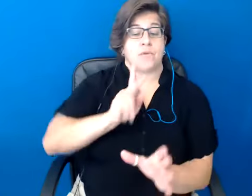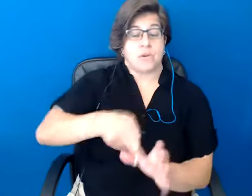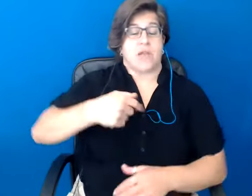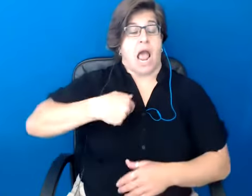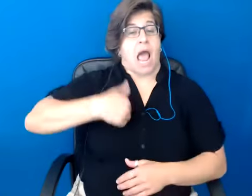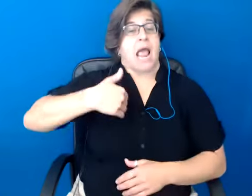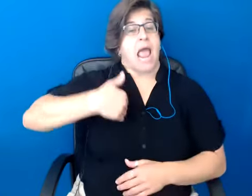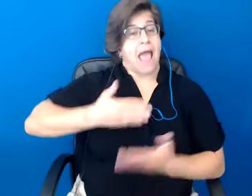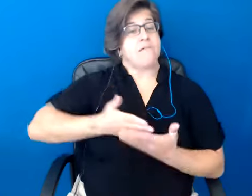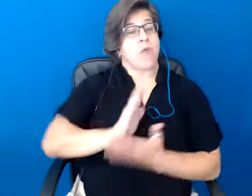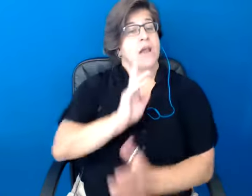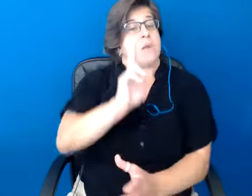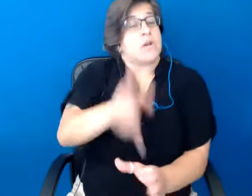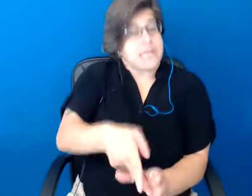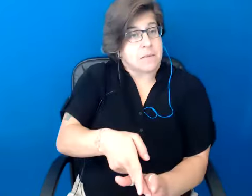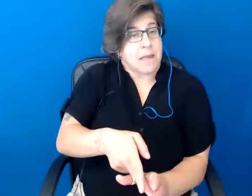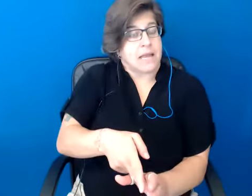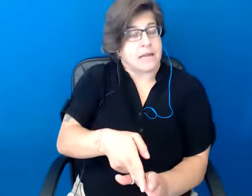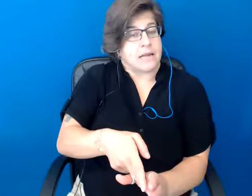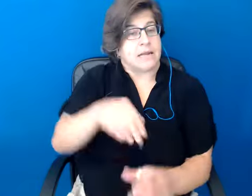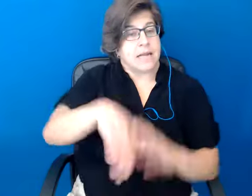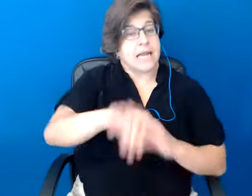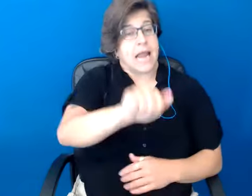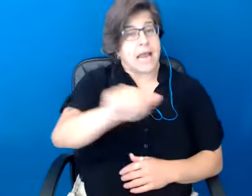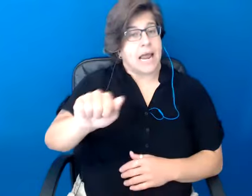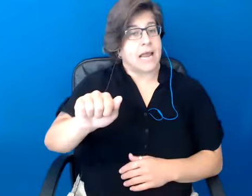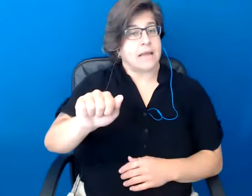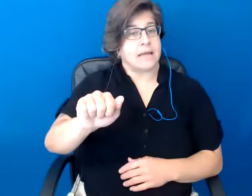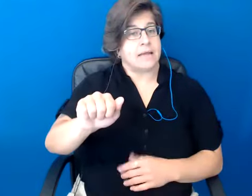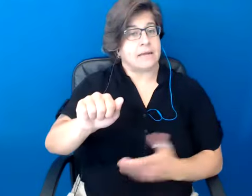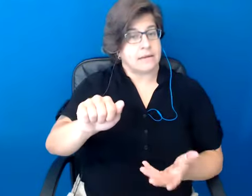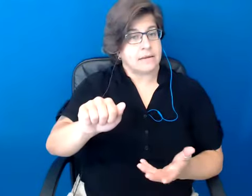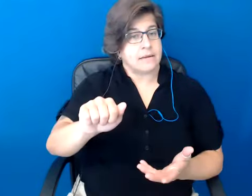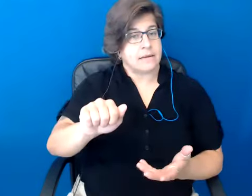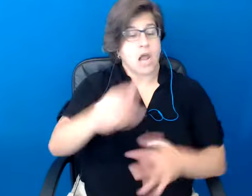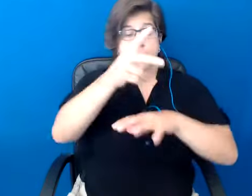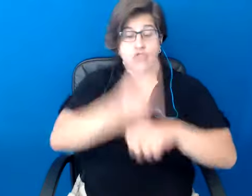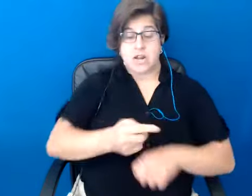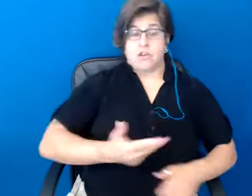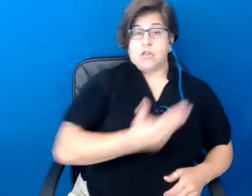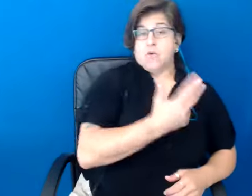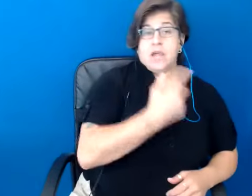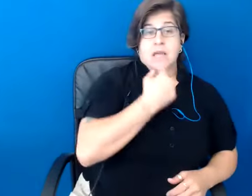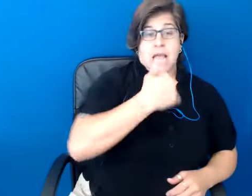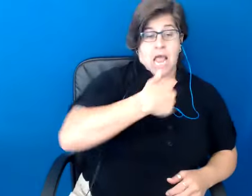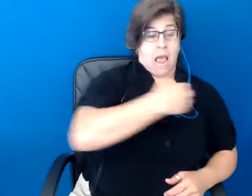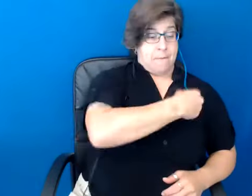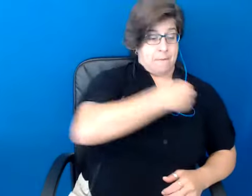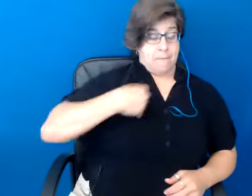But concept 4, the right of participation. I have a right to participate in Alcoholics Anonymous.